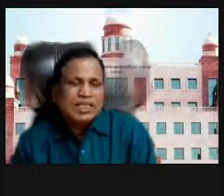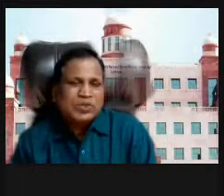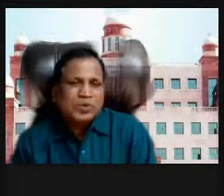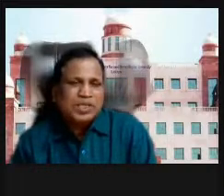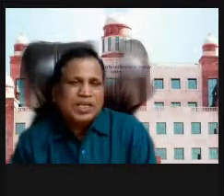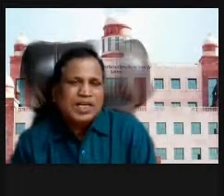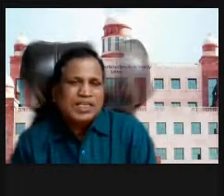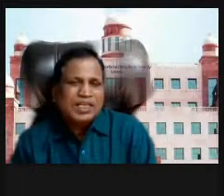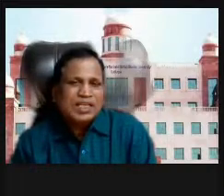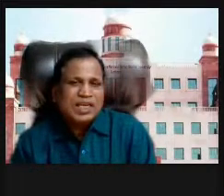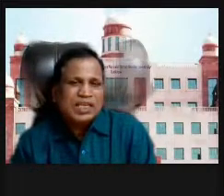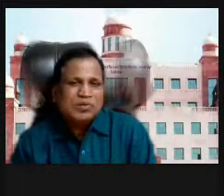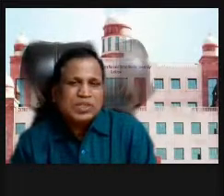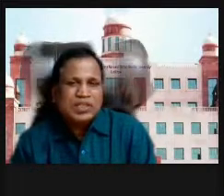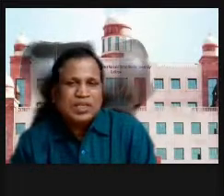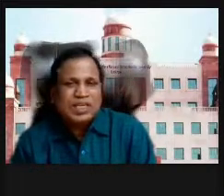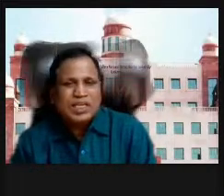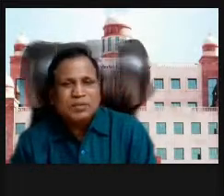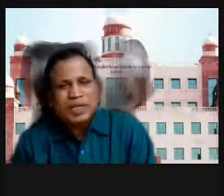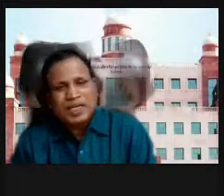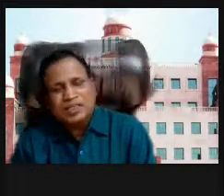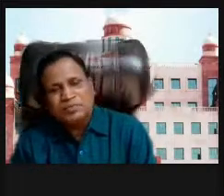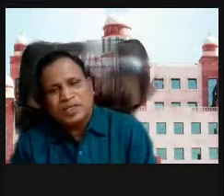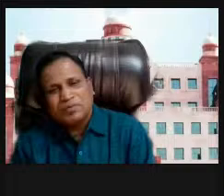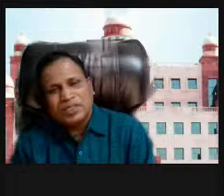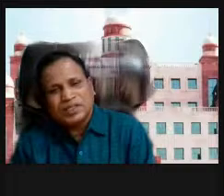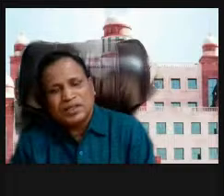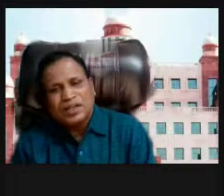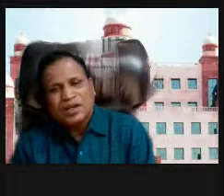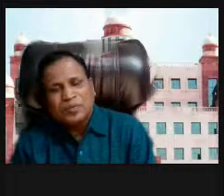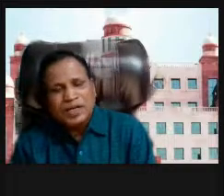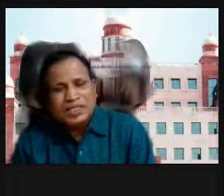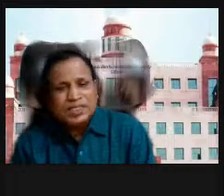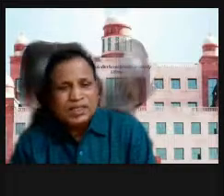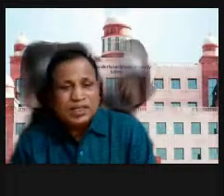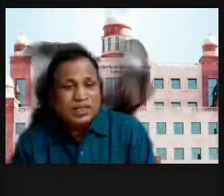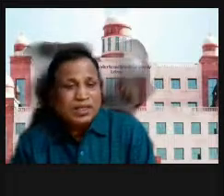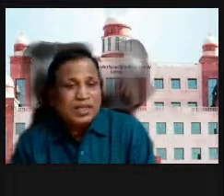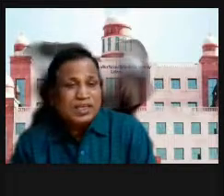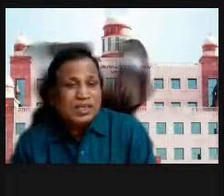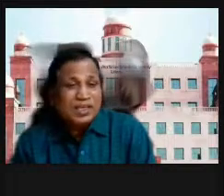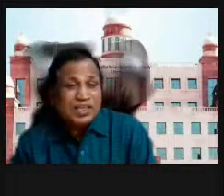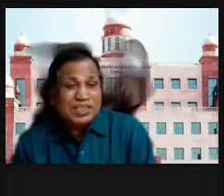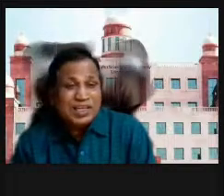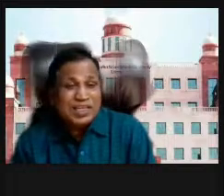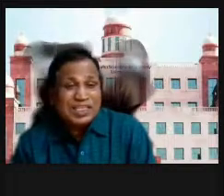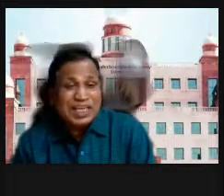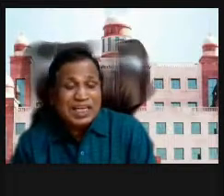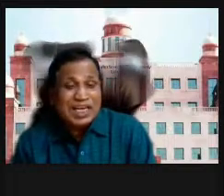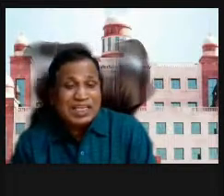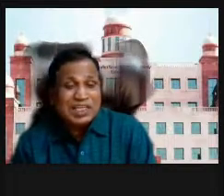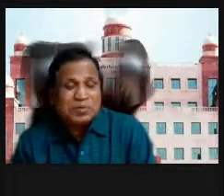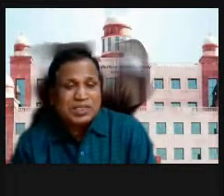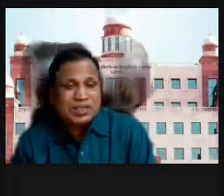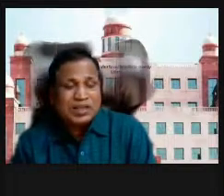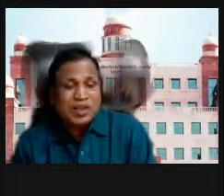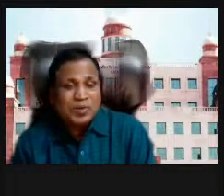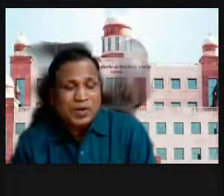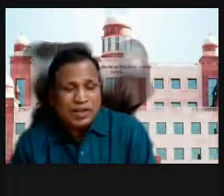to ear and hearing care using the hearing package of intervention. What is hearing? Hearing is hearing screening and intervention. Whenever